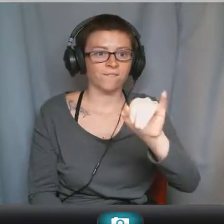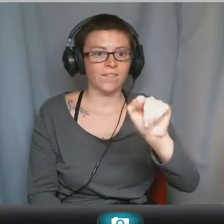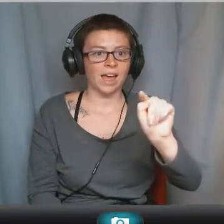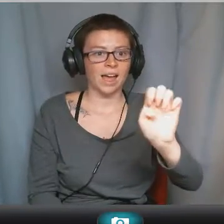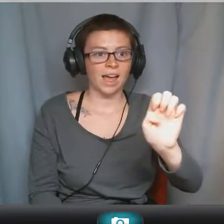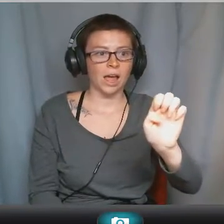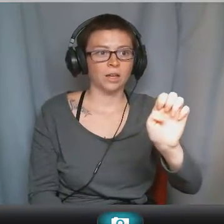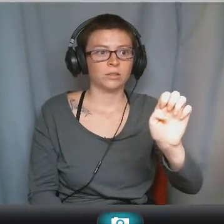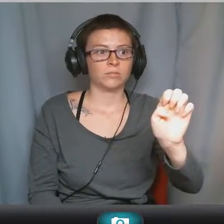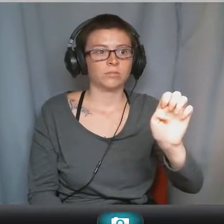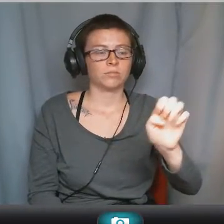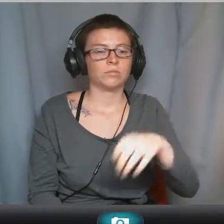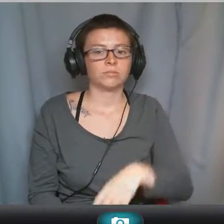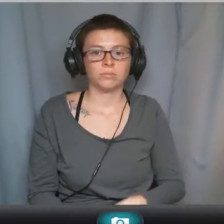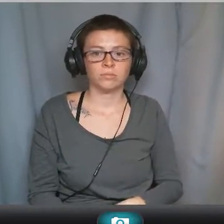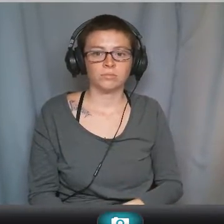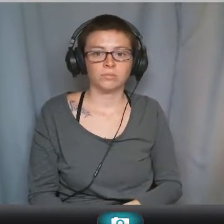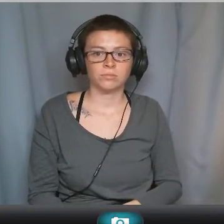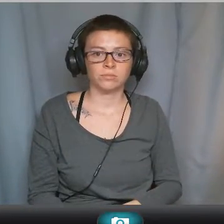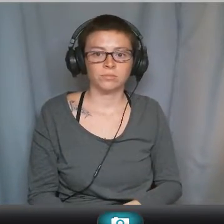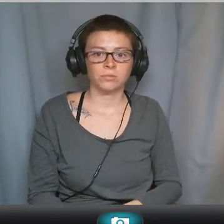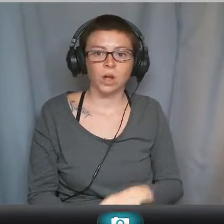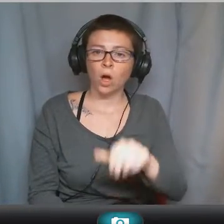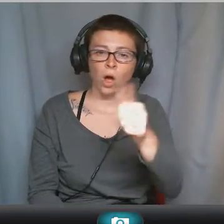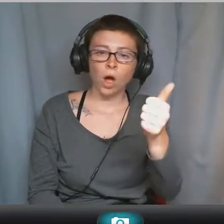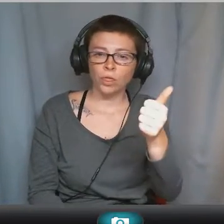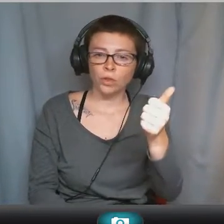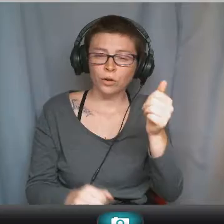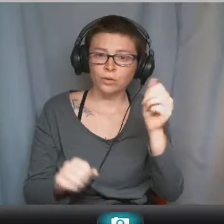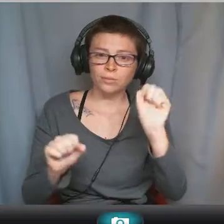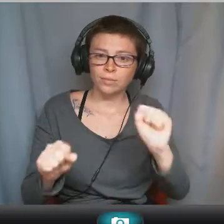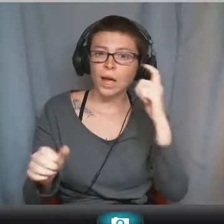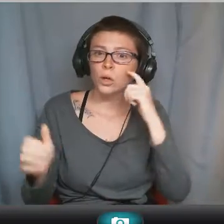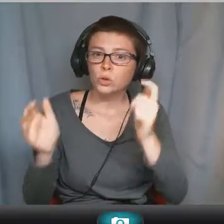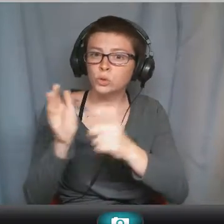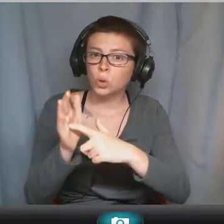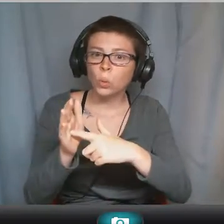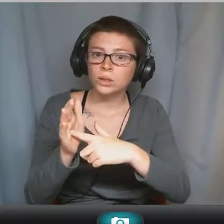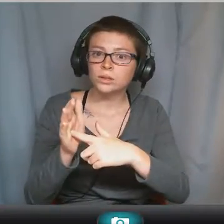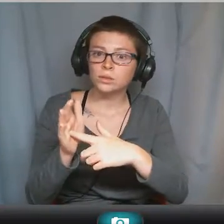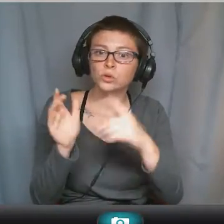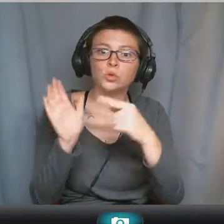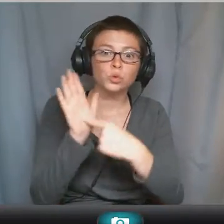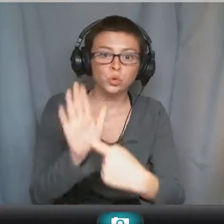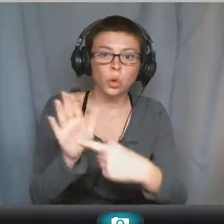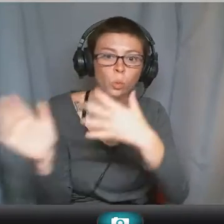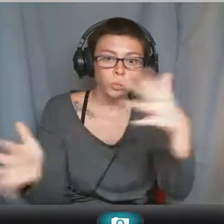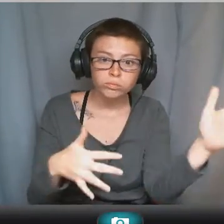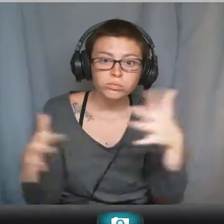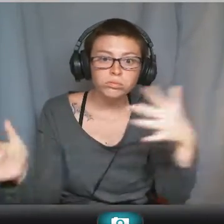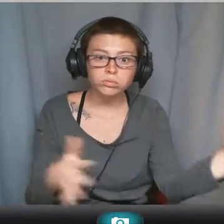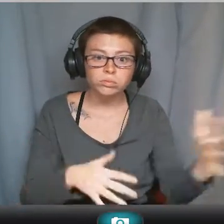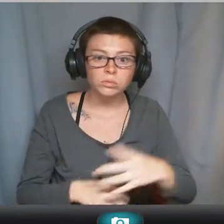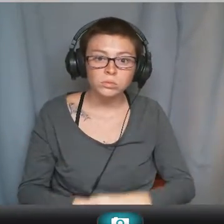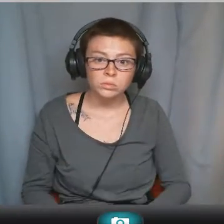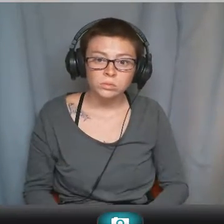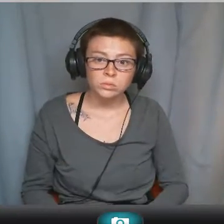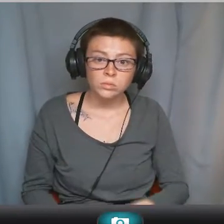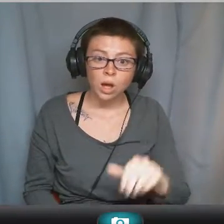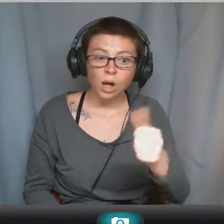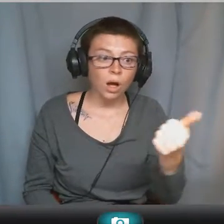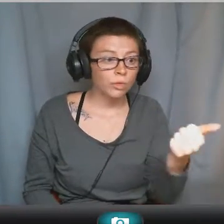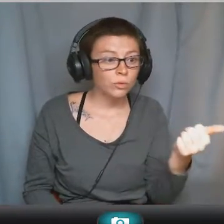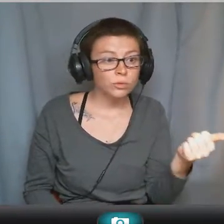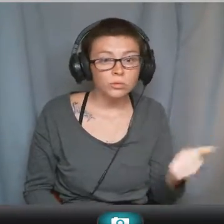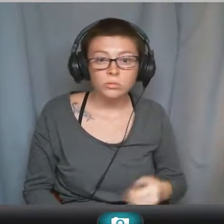No. Are there any other signs of wind here, Wesley? The trees are blowing. Sure. They're kind of bent over there, aren't they? Any other